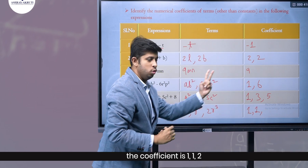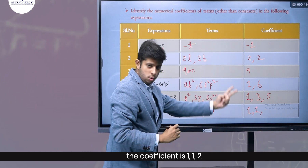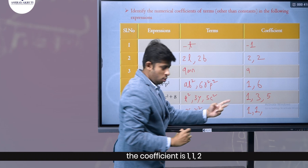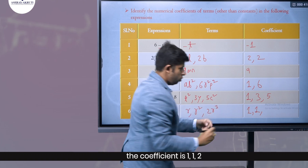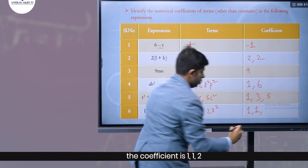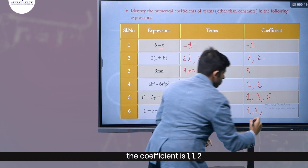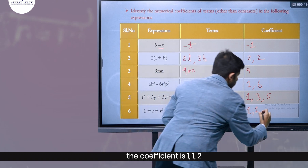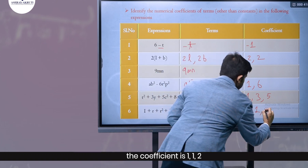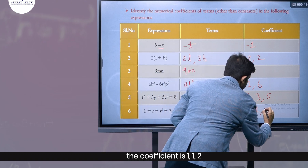comma 2.